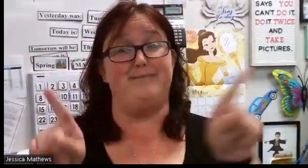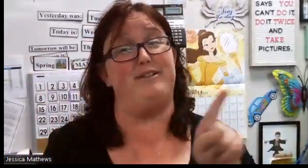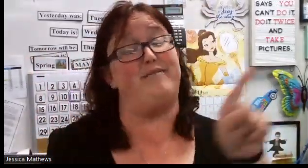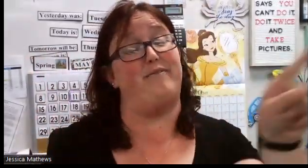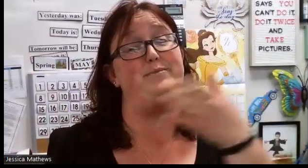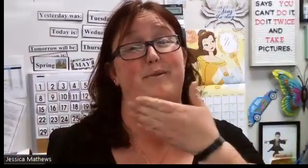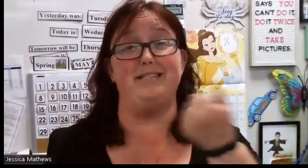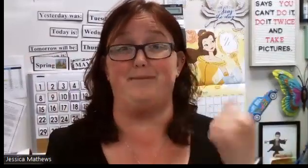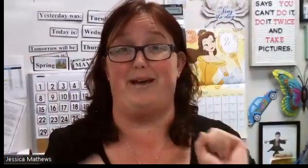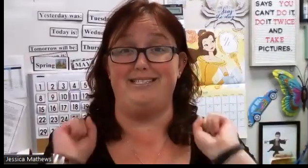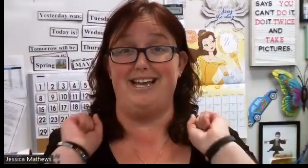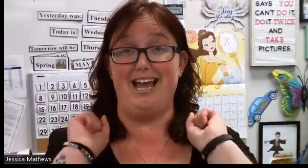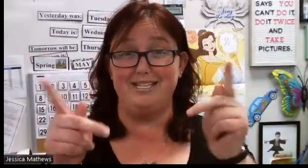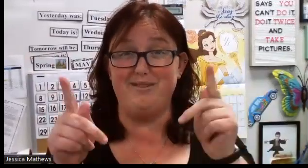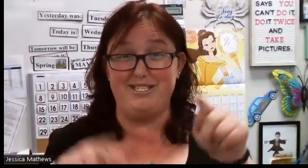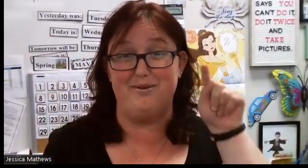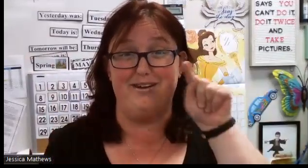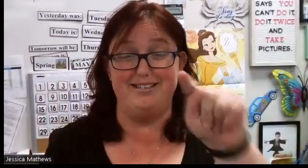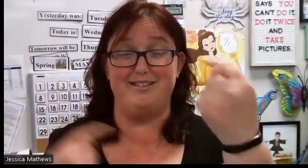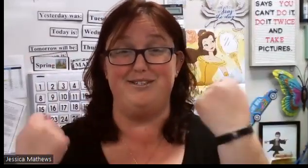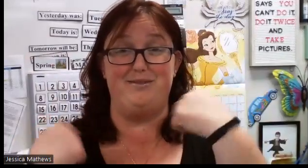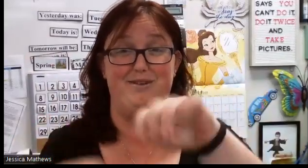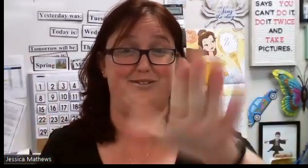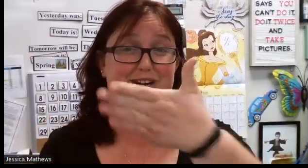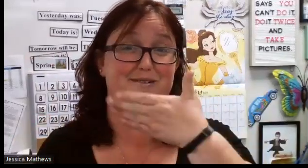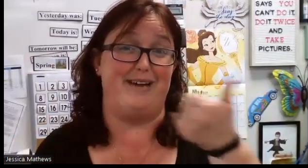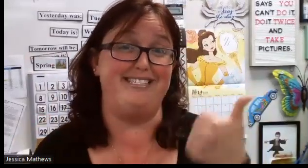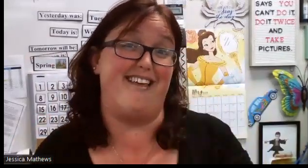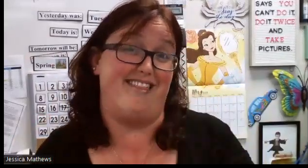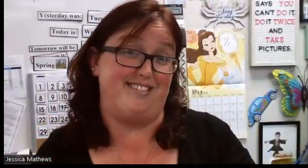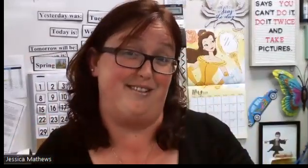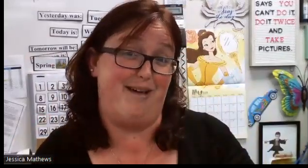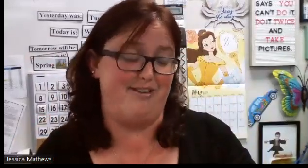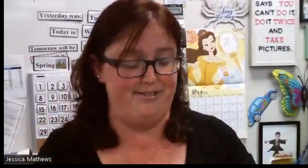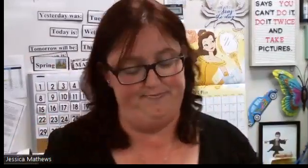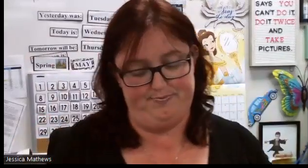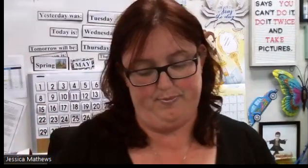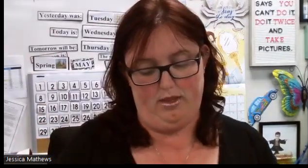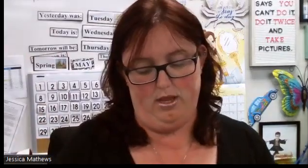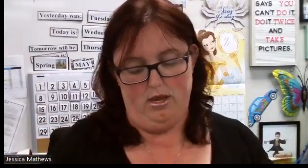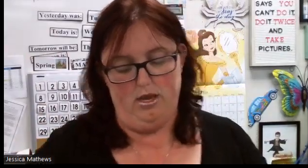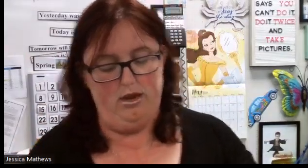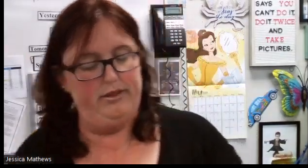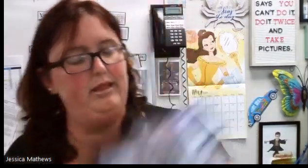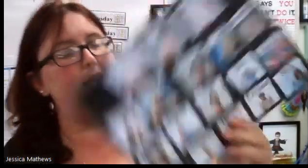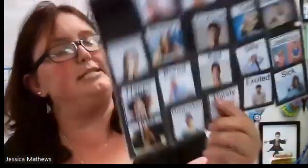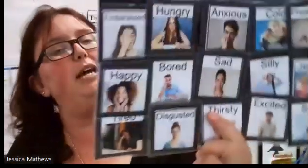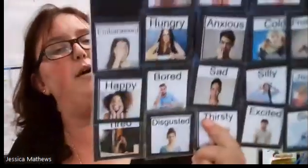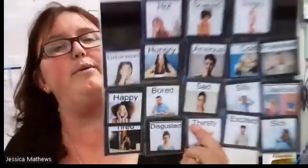best might look different from someone else's best. And that's okay too. As long as you are trying your best, that's all that matters. And then lastly, how are